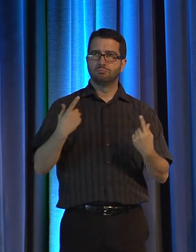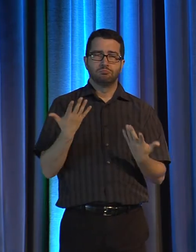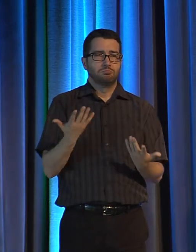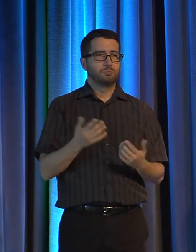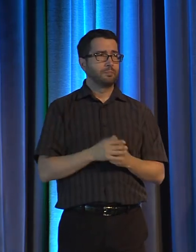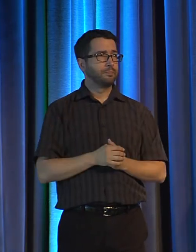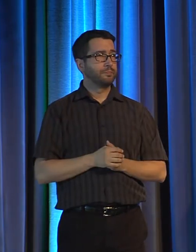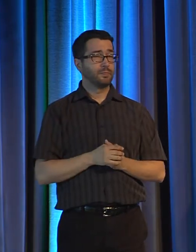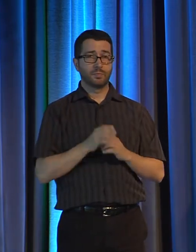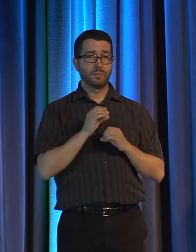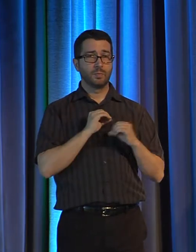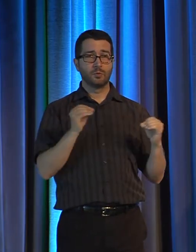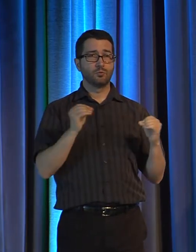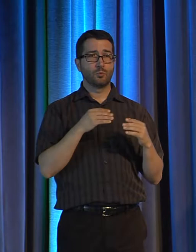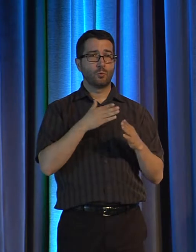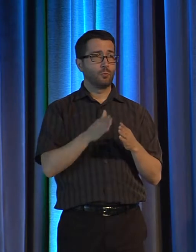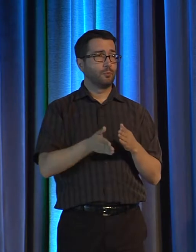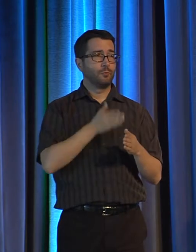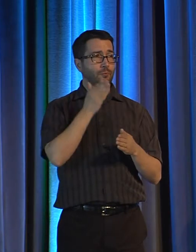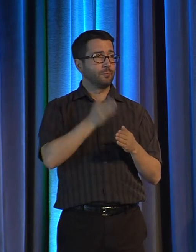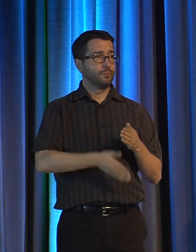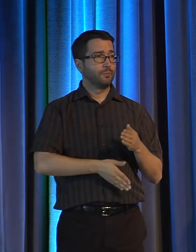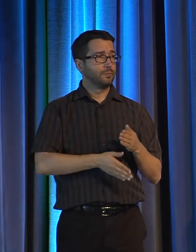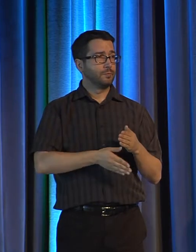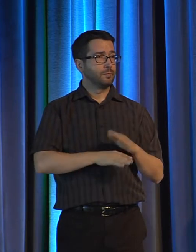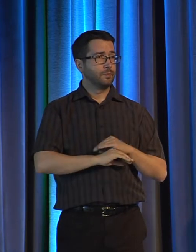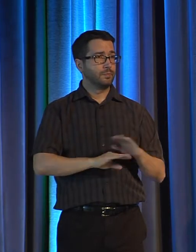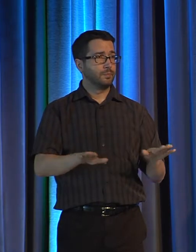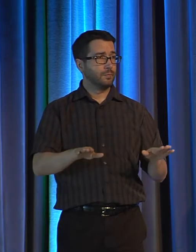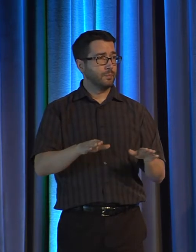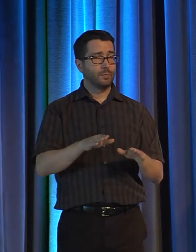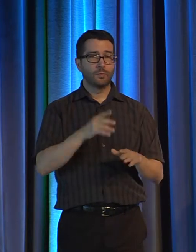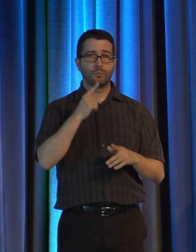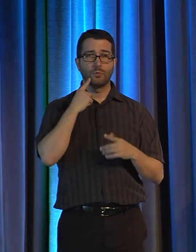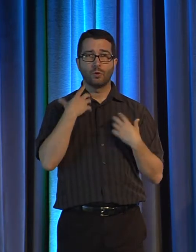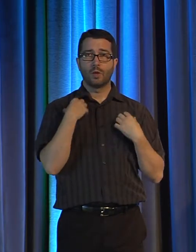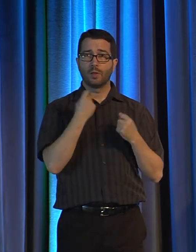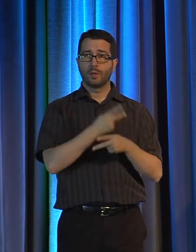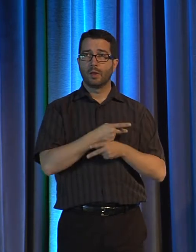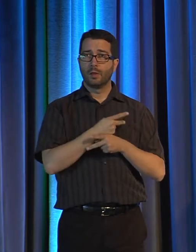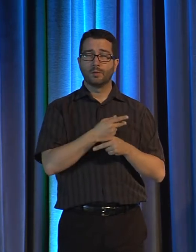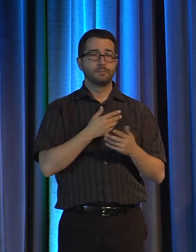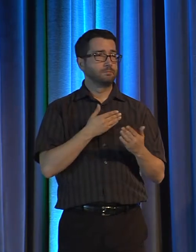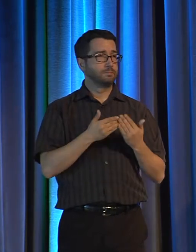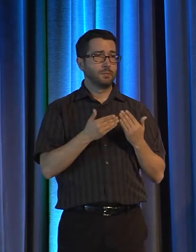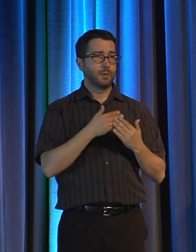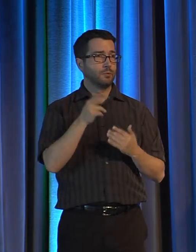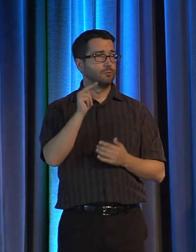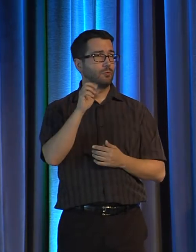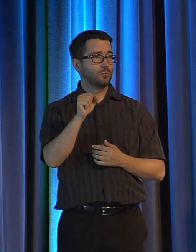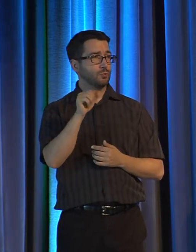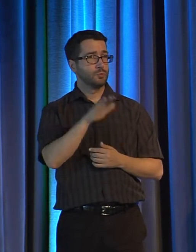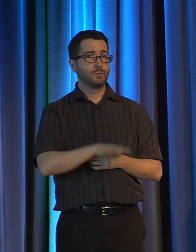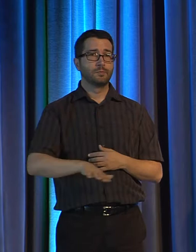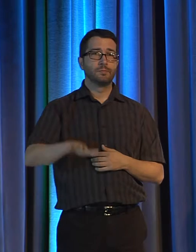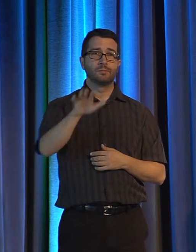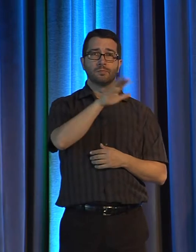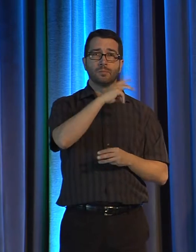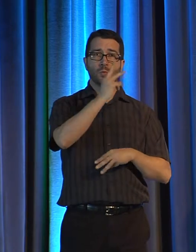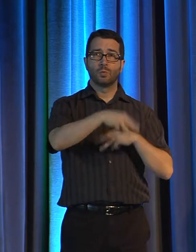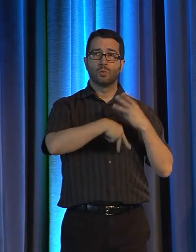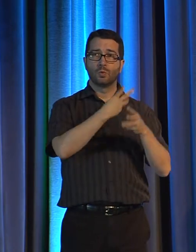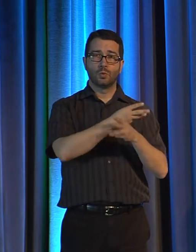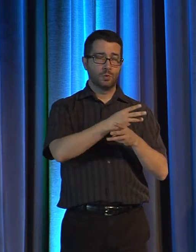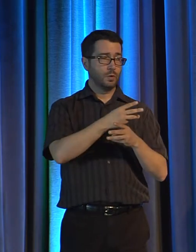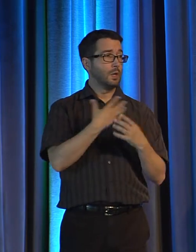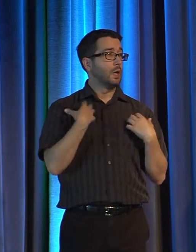them there is no finish line when it comes to healthcare. Whether you're in Nova Scotia or any other part of the world, there will be continued